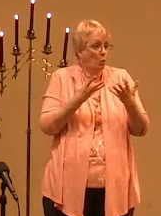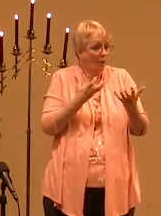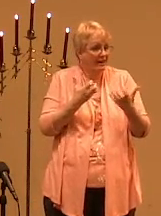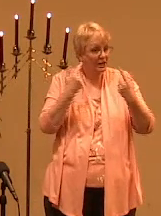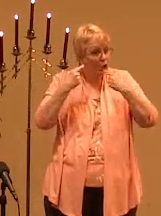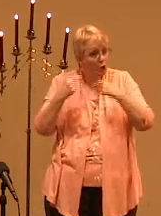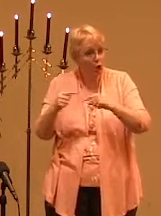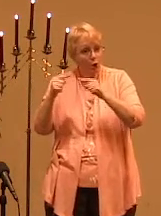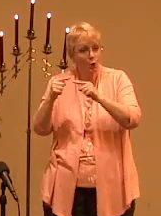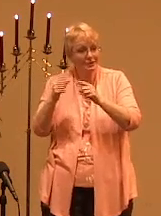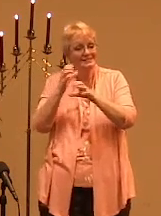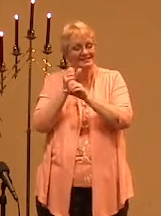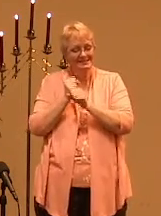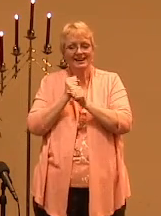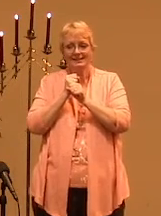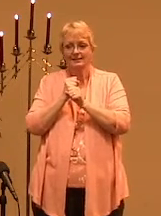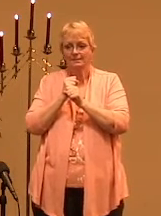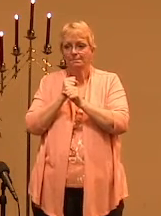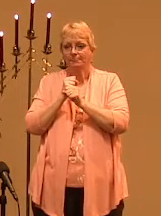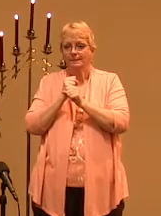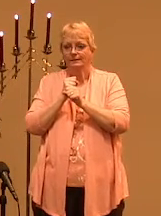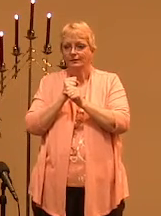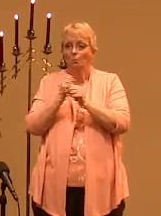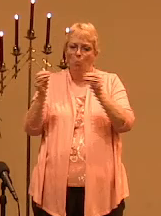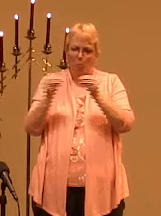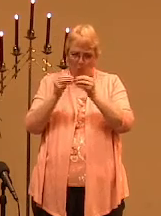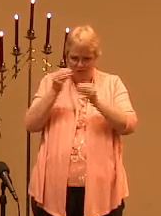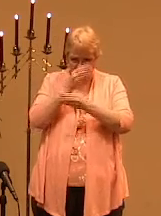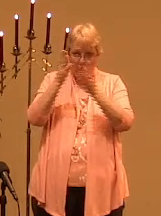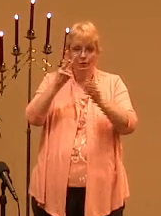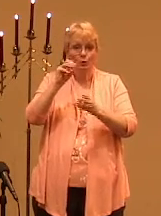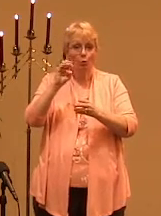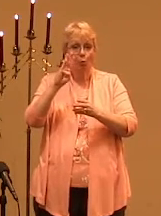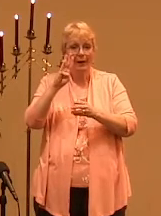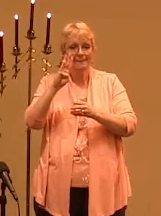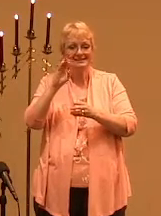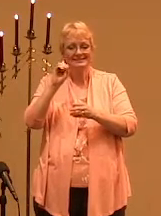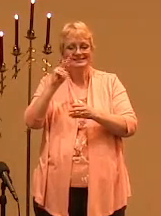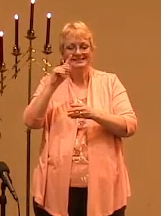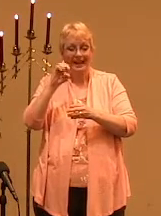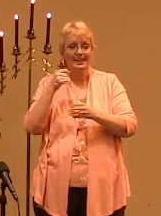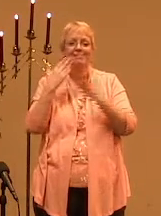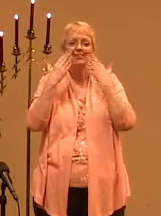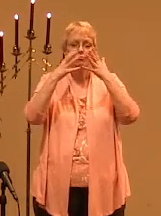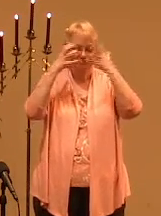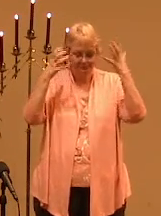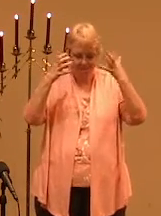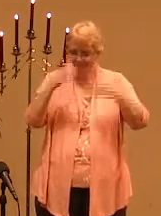this, you can grab it, and you can find out more information on the website. So thank you very much.